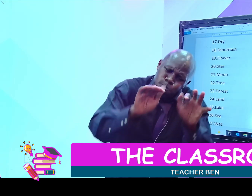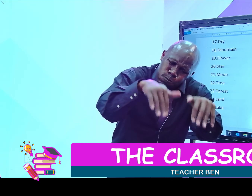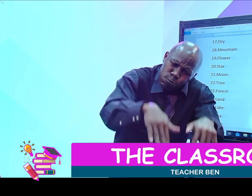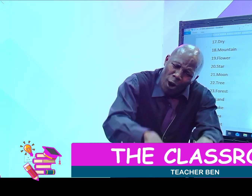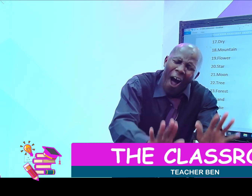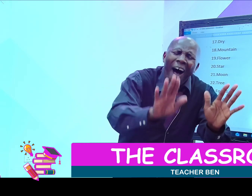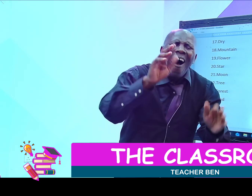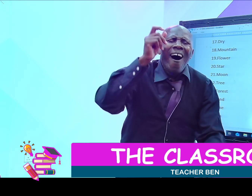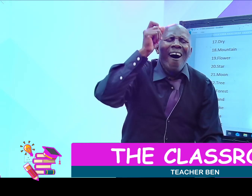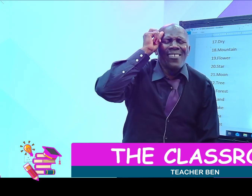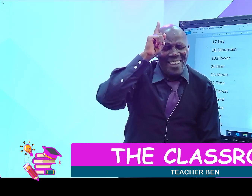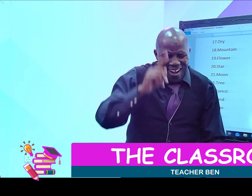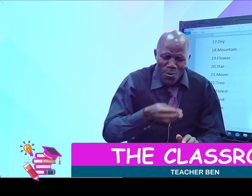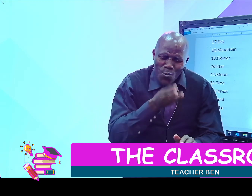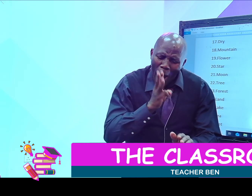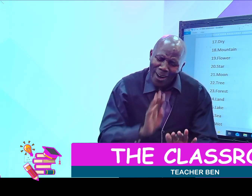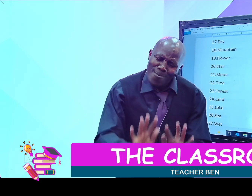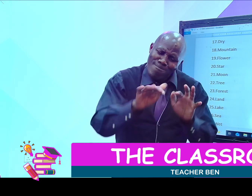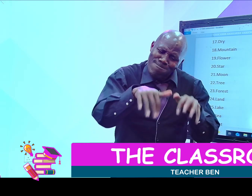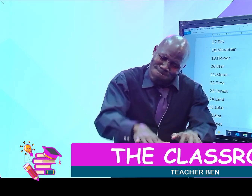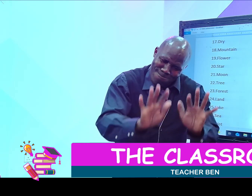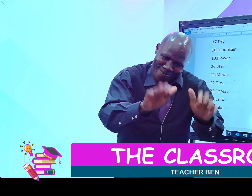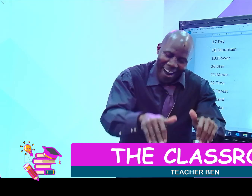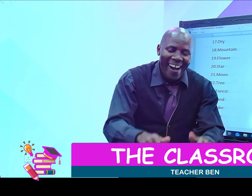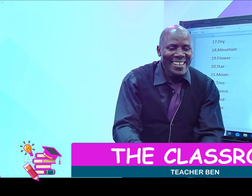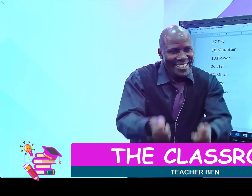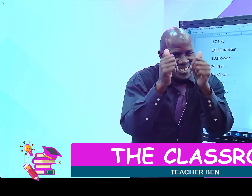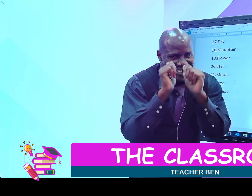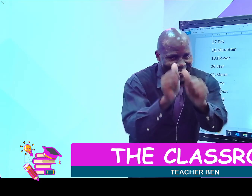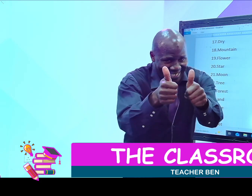The waves from the sea. That is why we sign it that way.